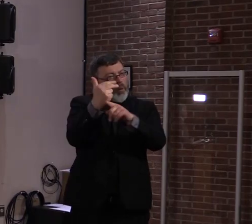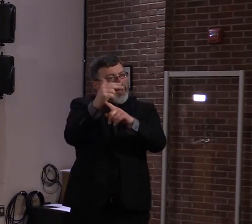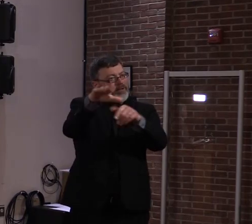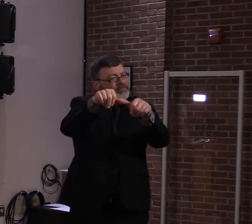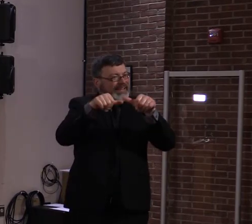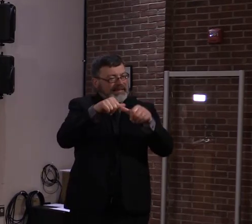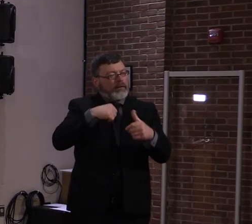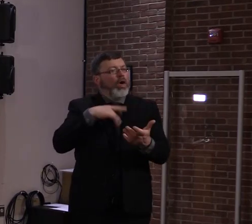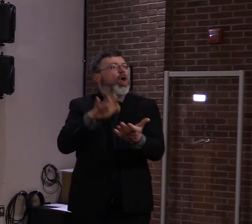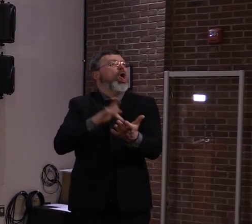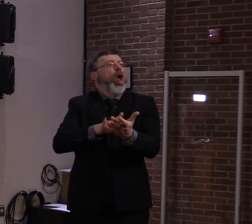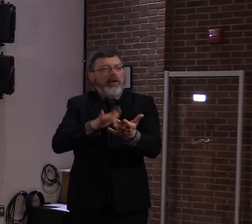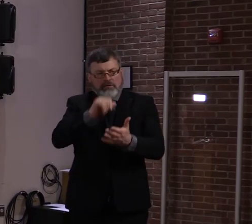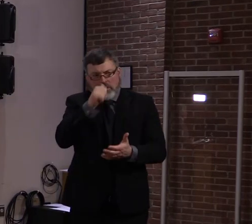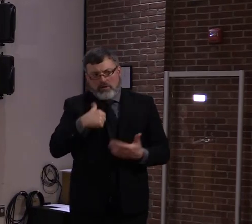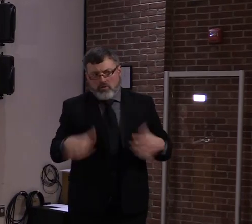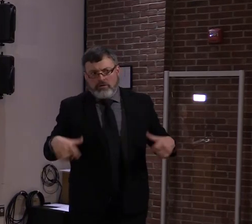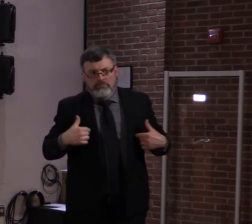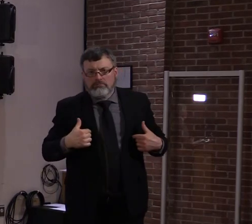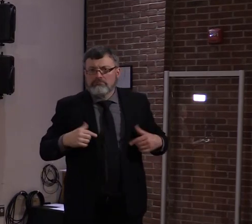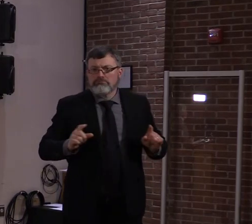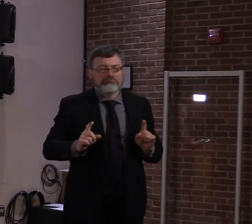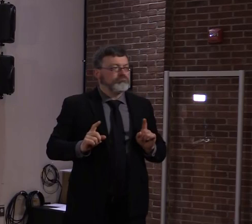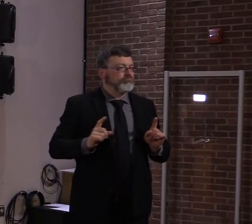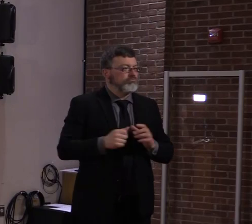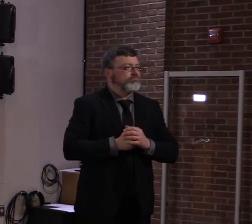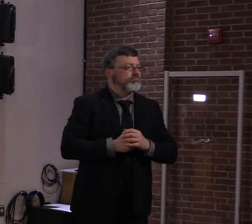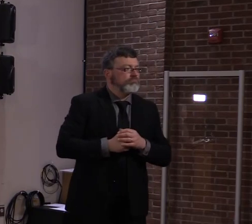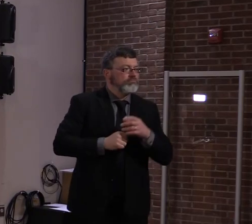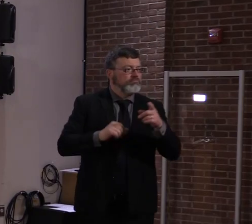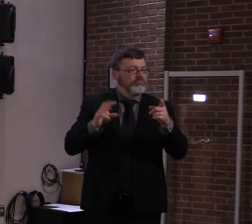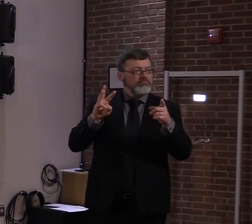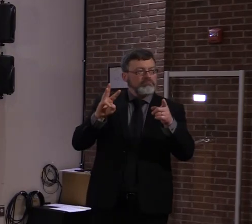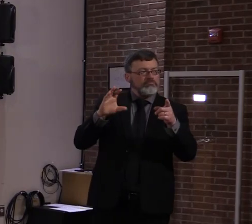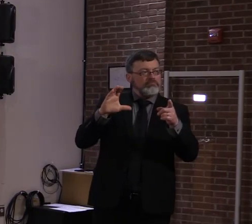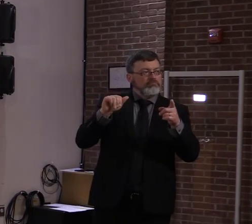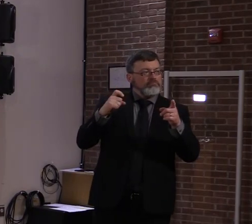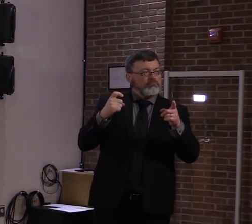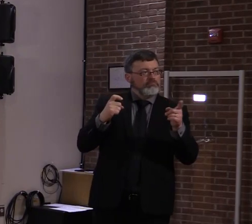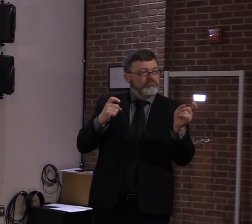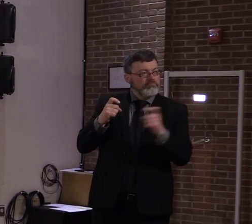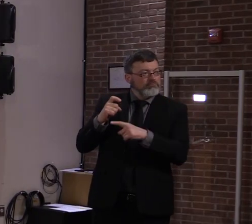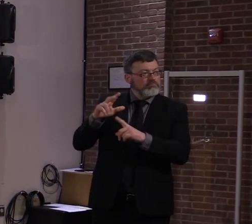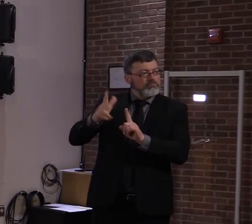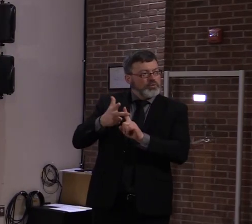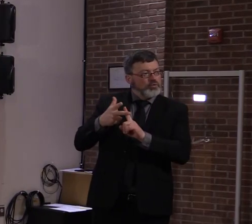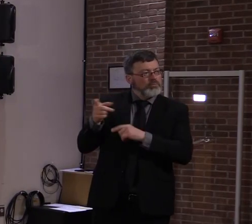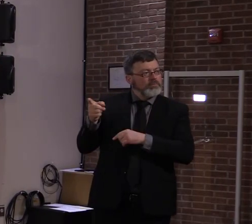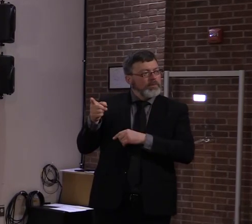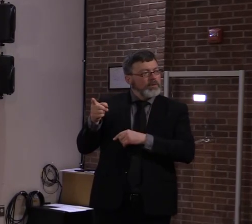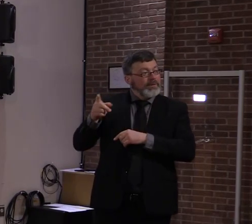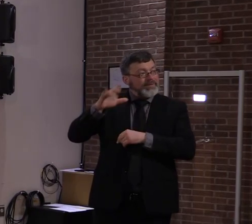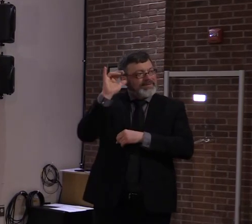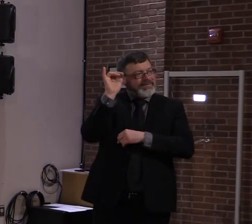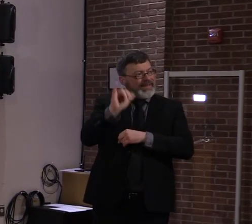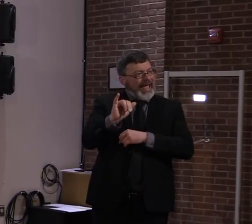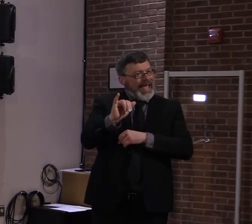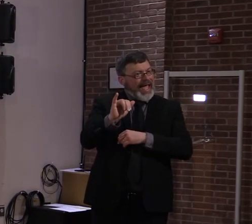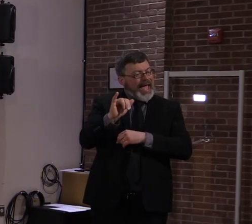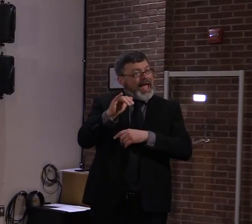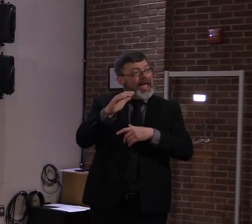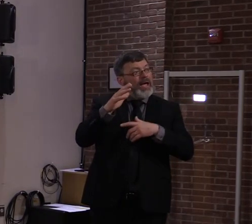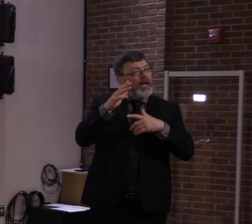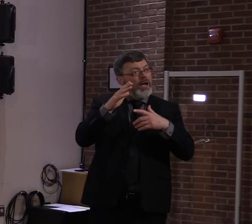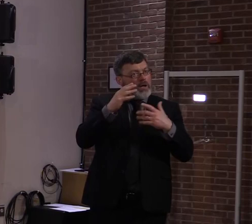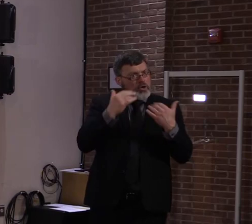for this this program or phasing it out? And I guess is your signature of the budget